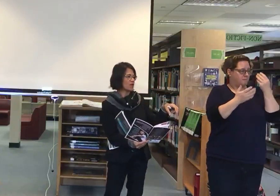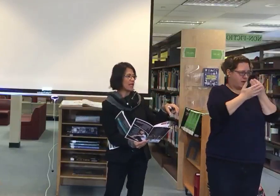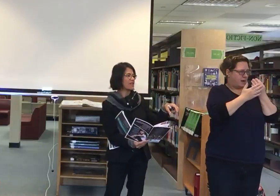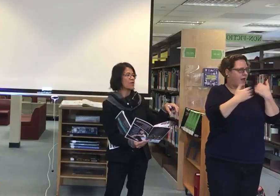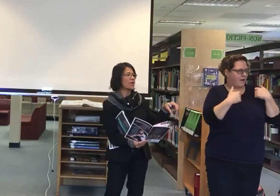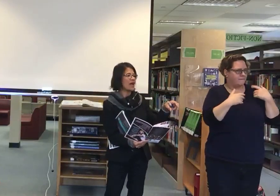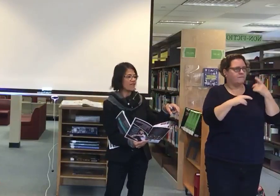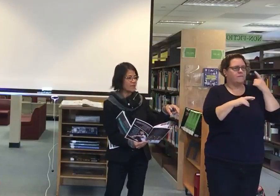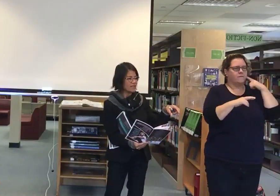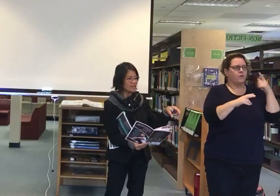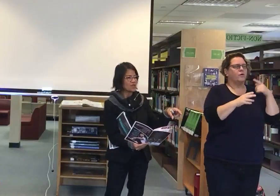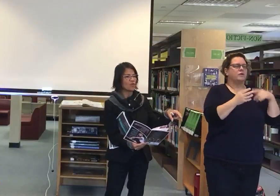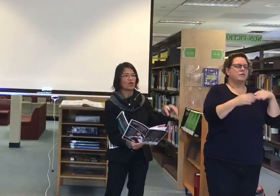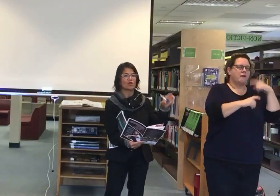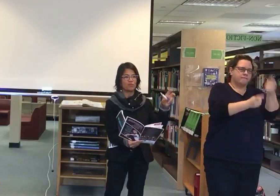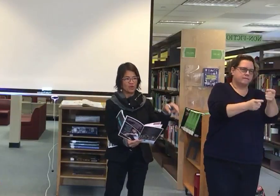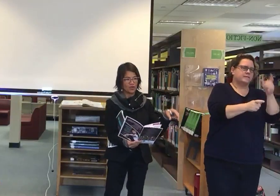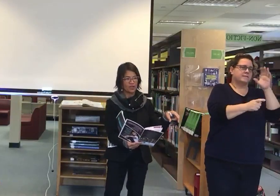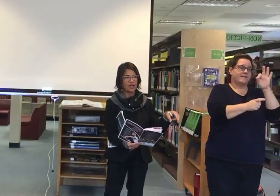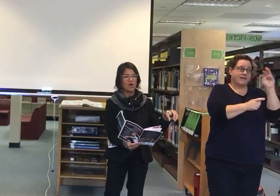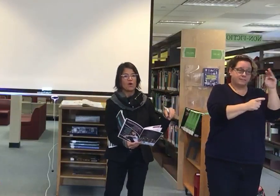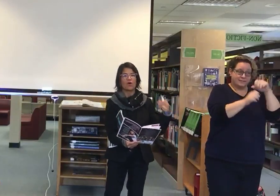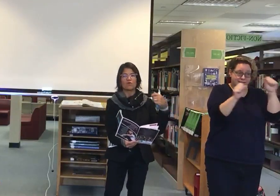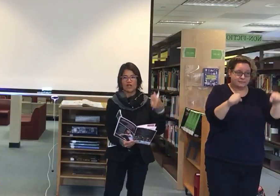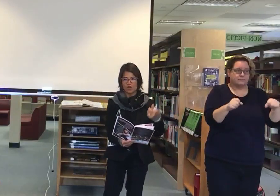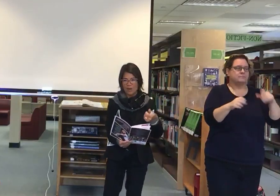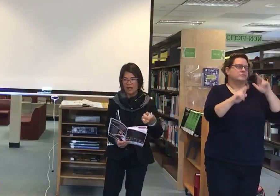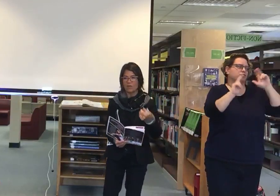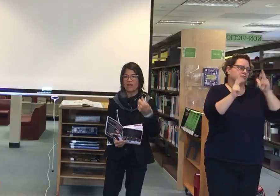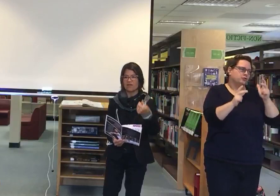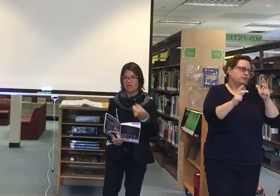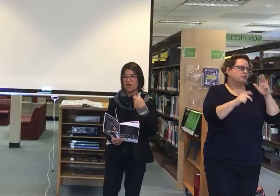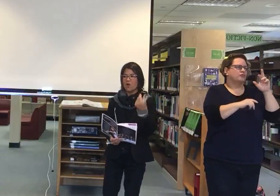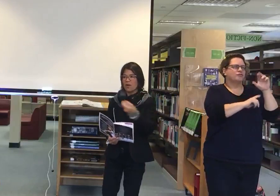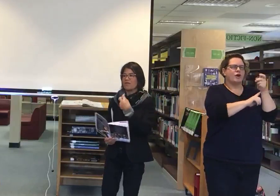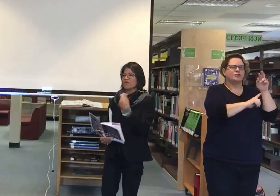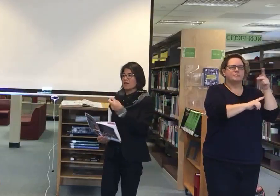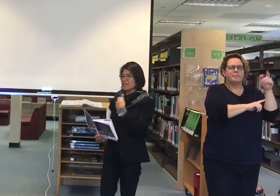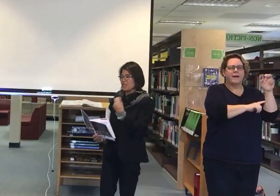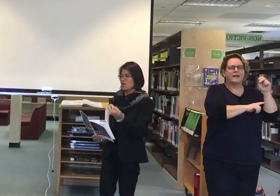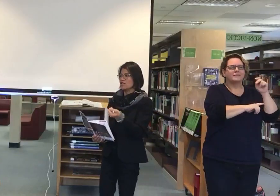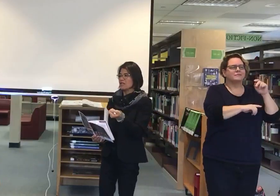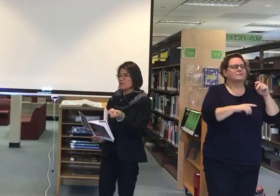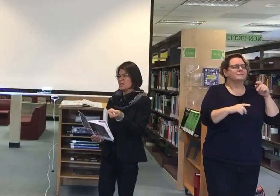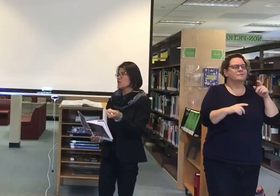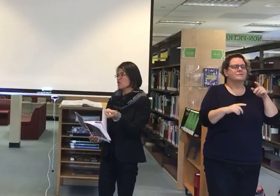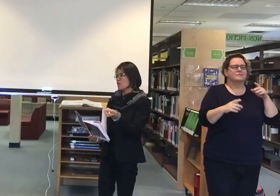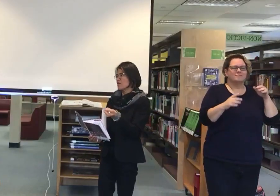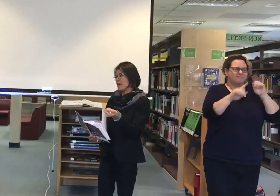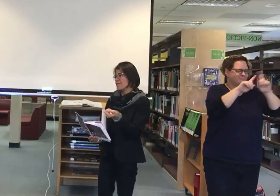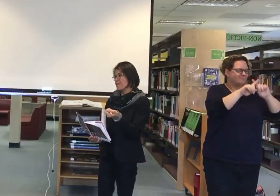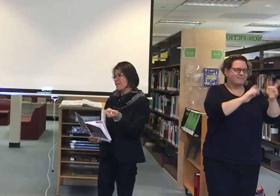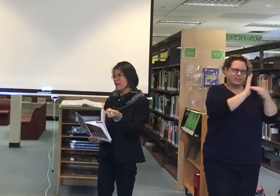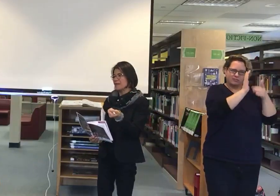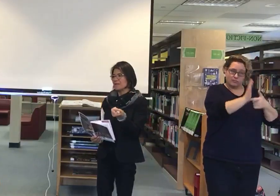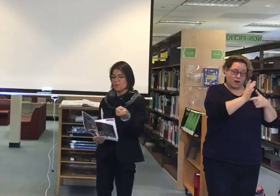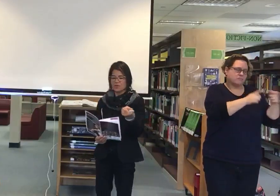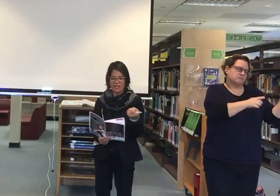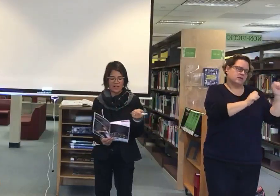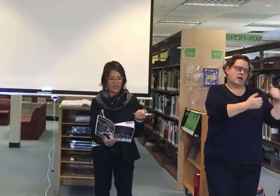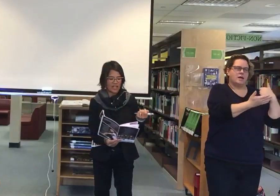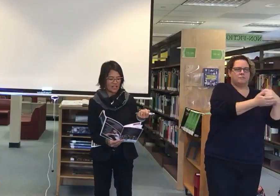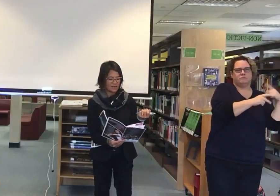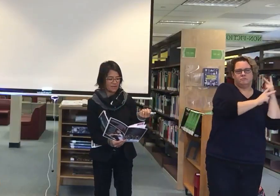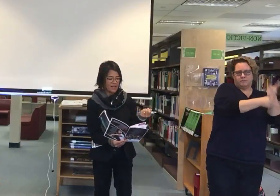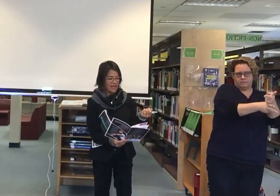and support for getting their own FM system or computer or a Roger pen, whatever technology is useful for them